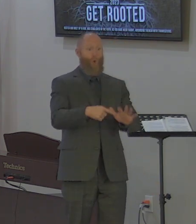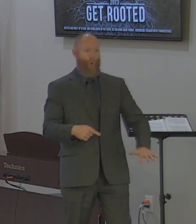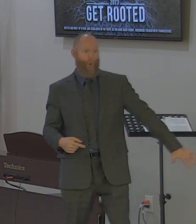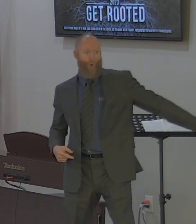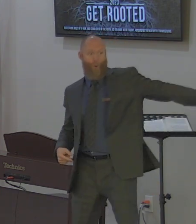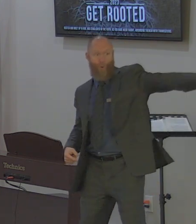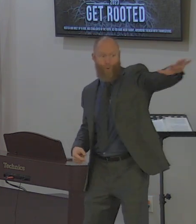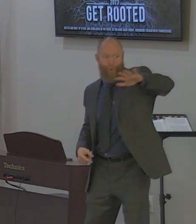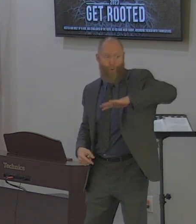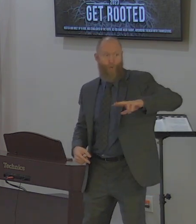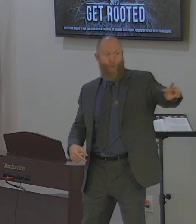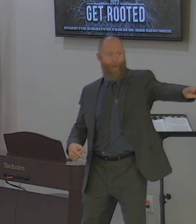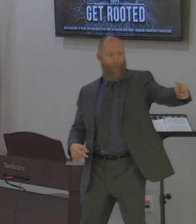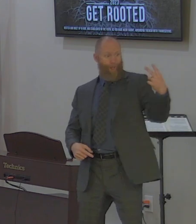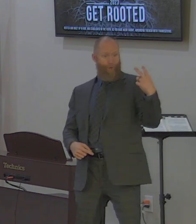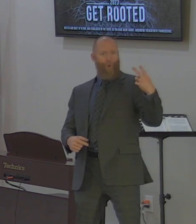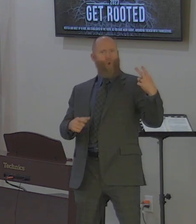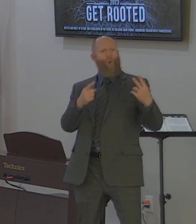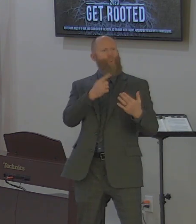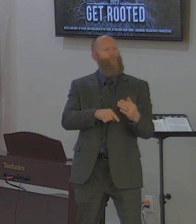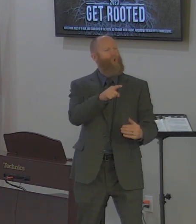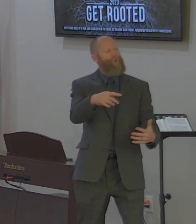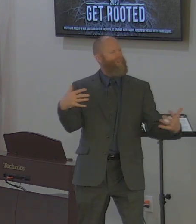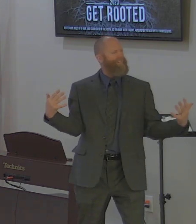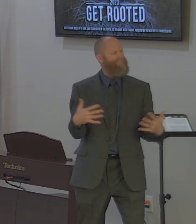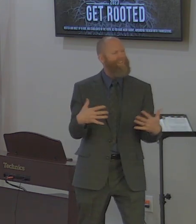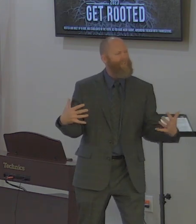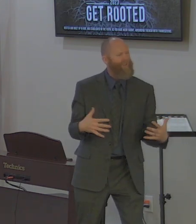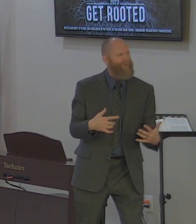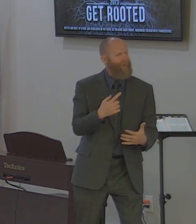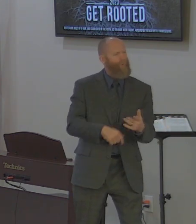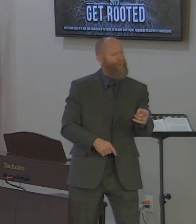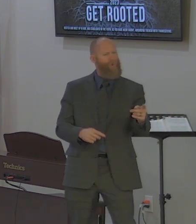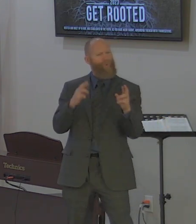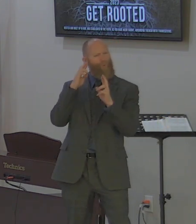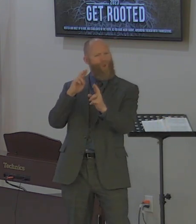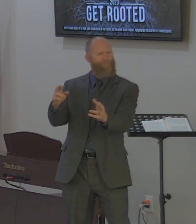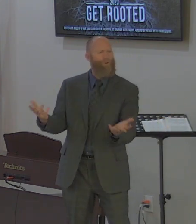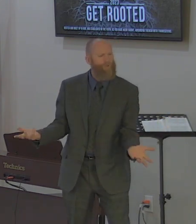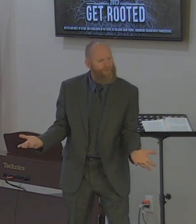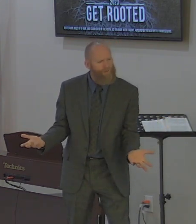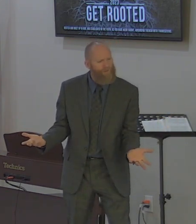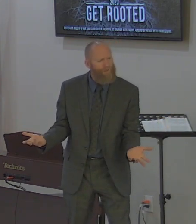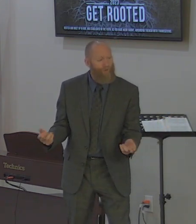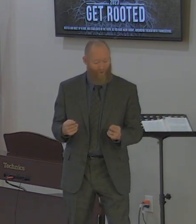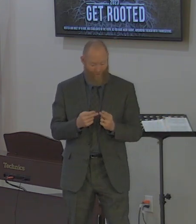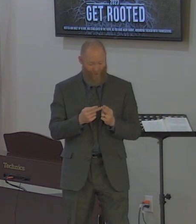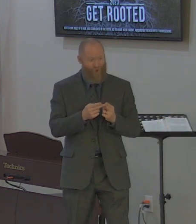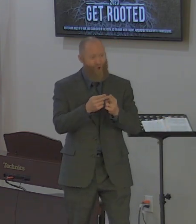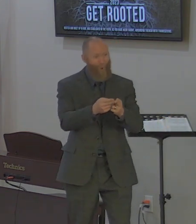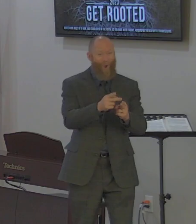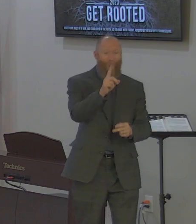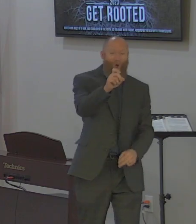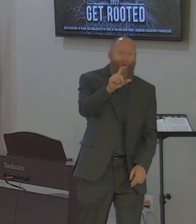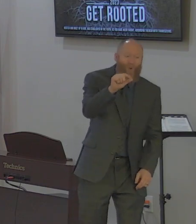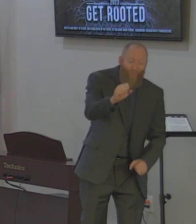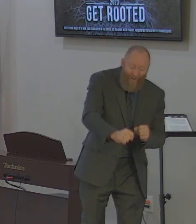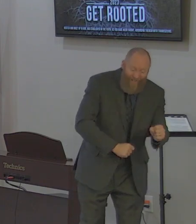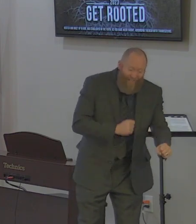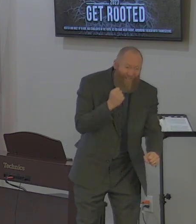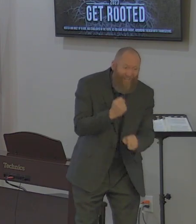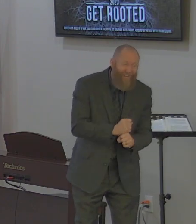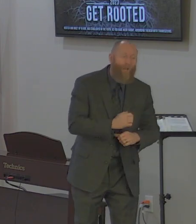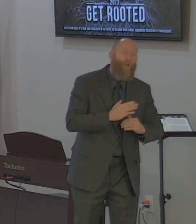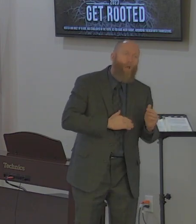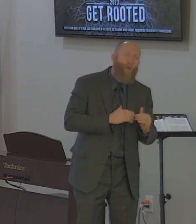by what we fear. You know, it took Noah up to 120 years to build the ark. I just